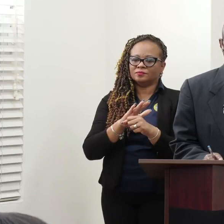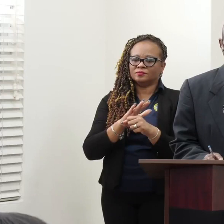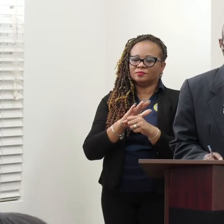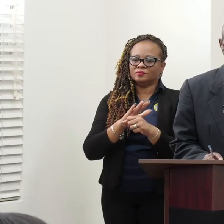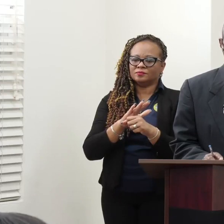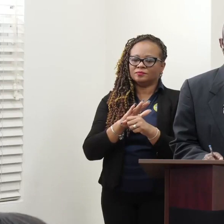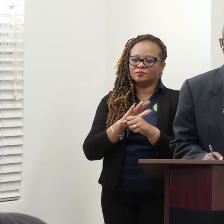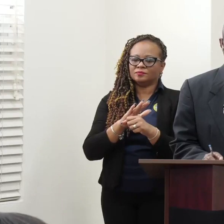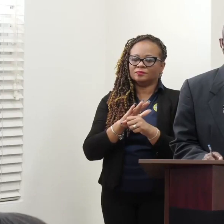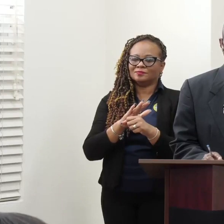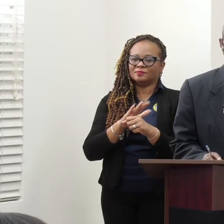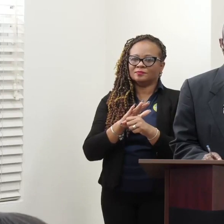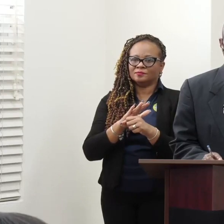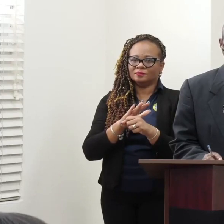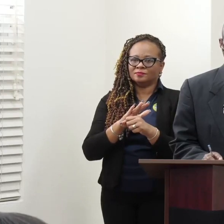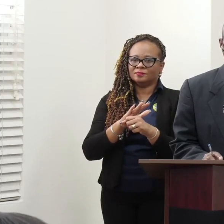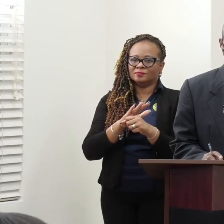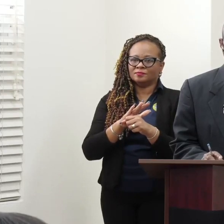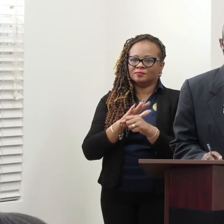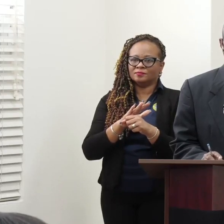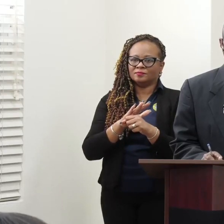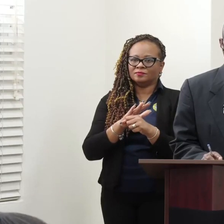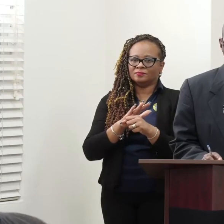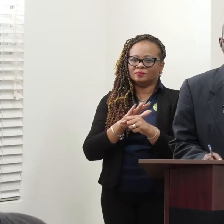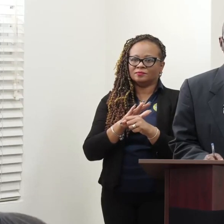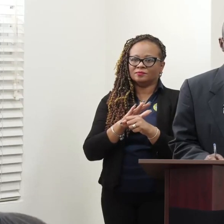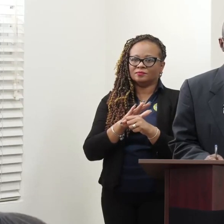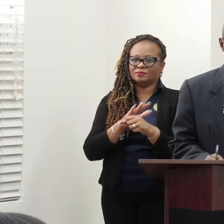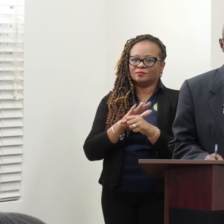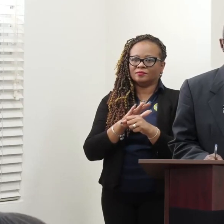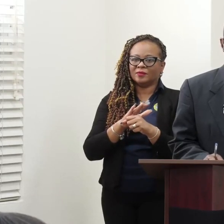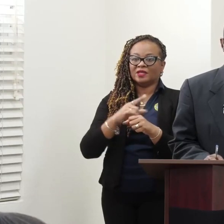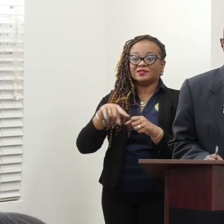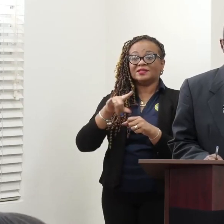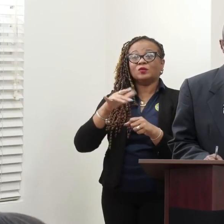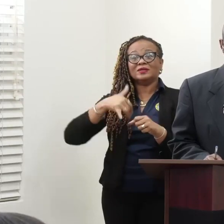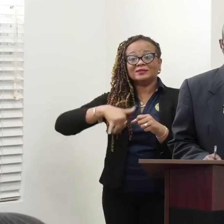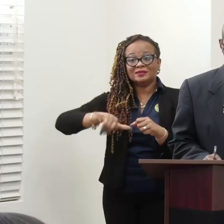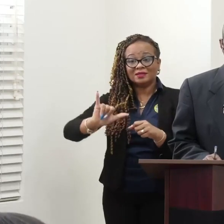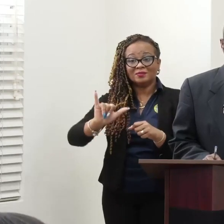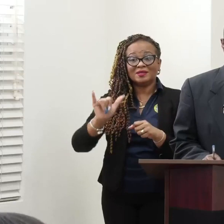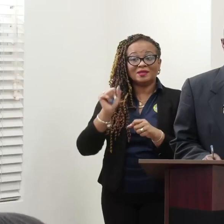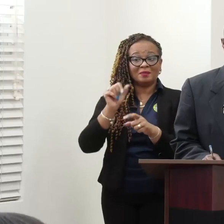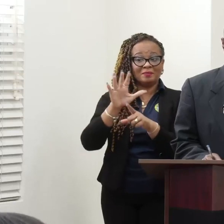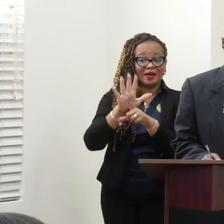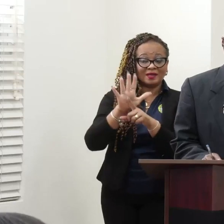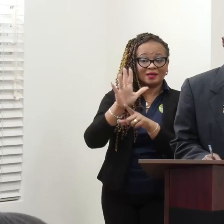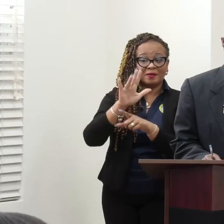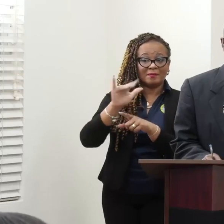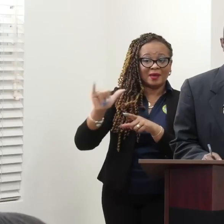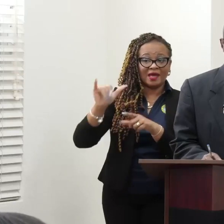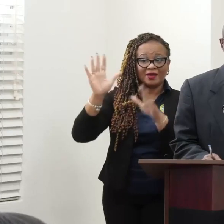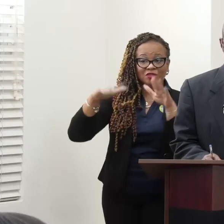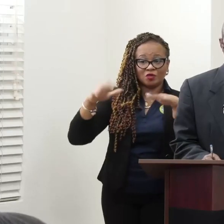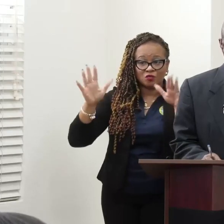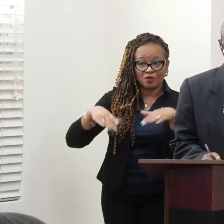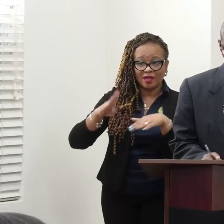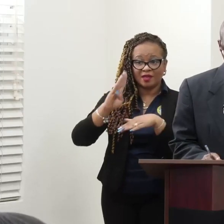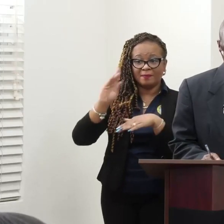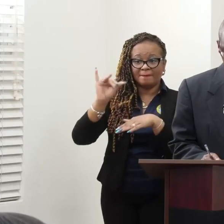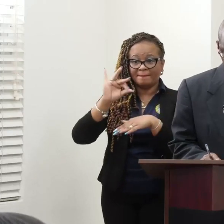pas yo tout besoin monde pour rester en dedans. As they will still be impacted by the rain